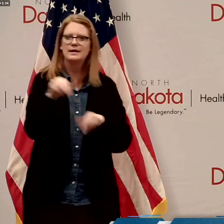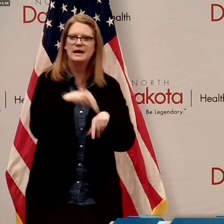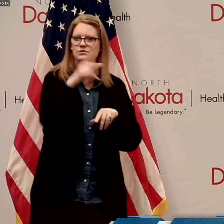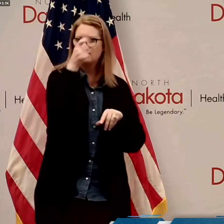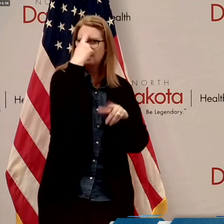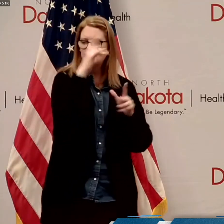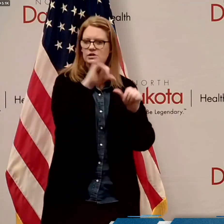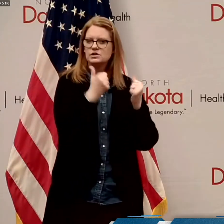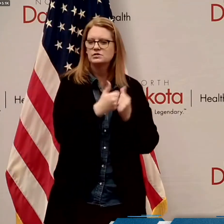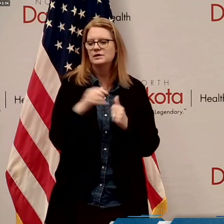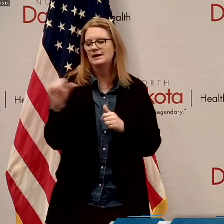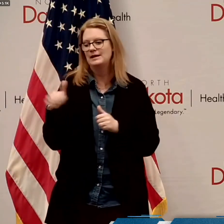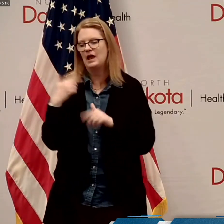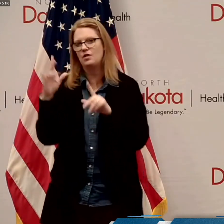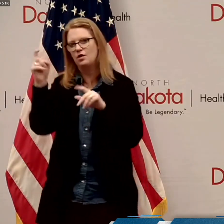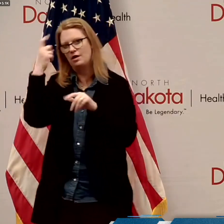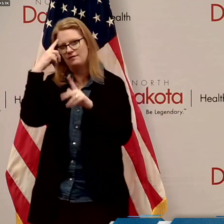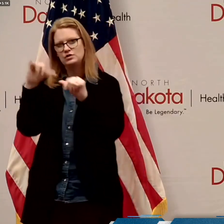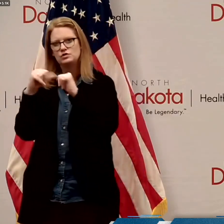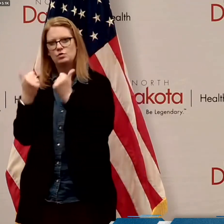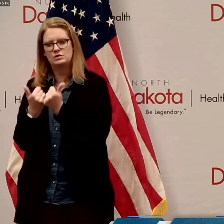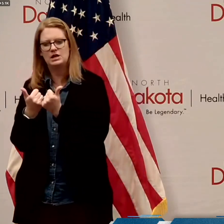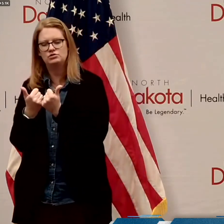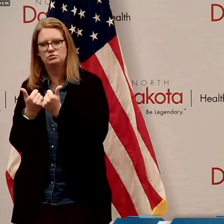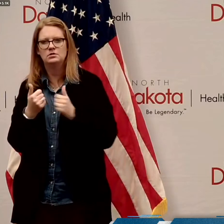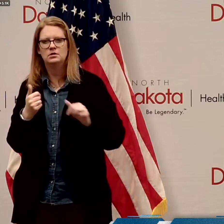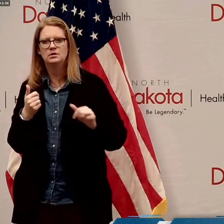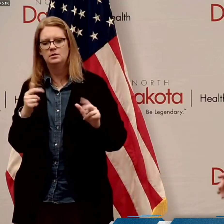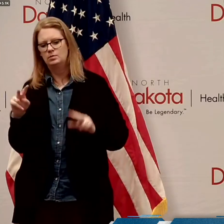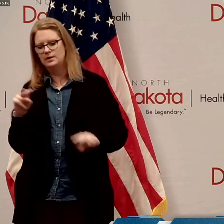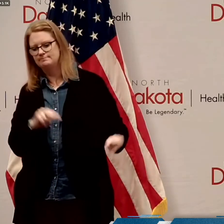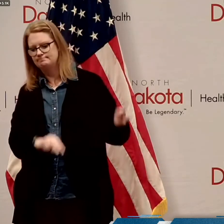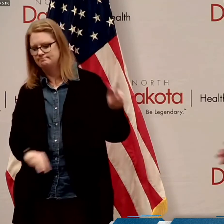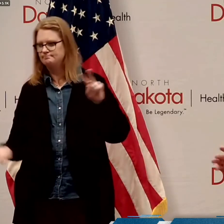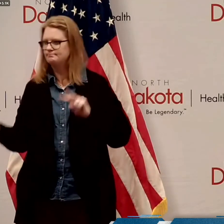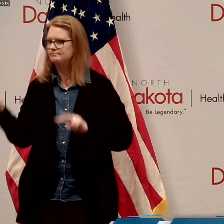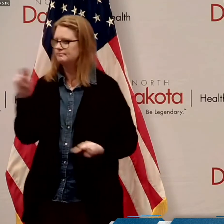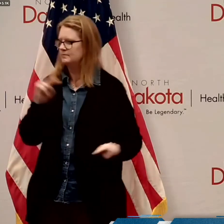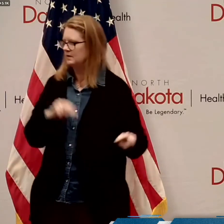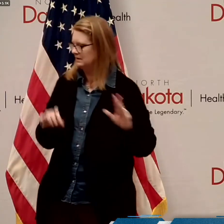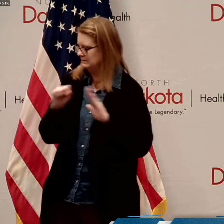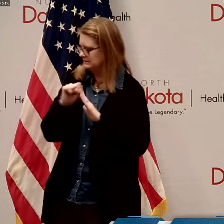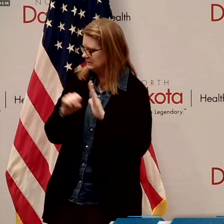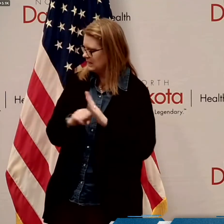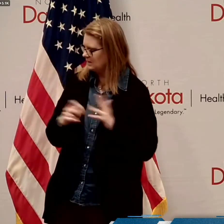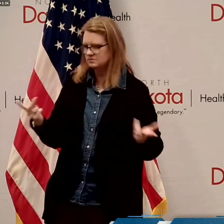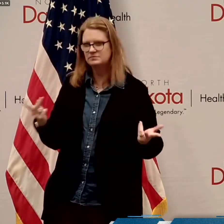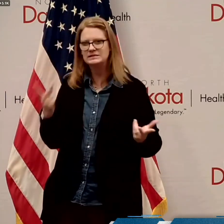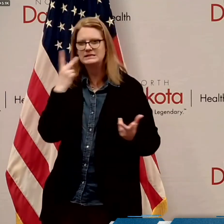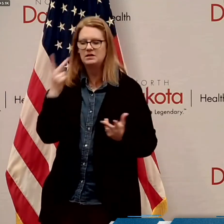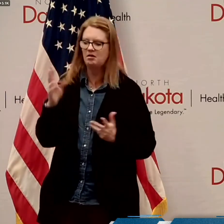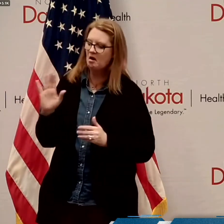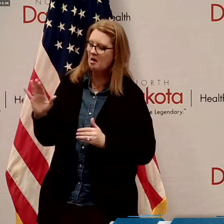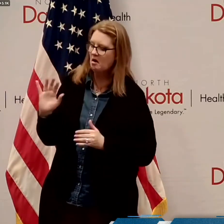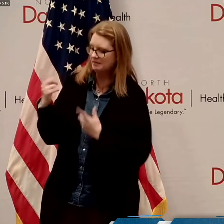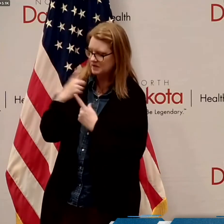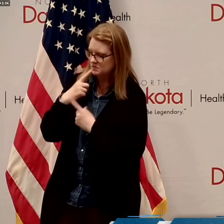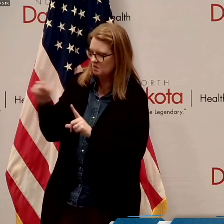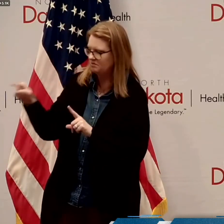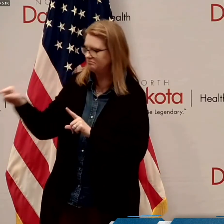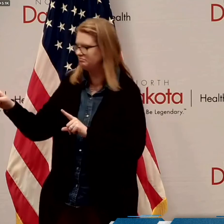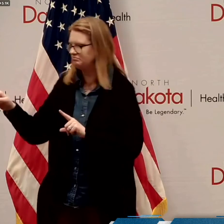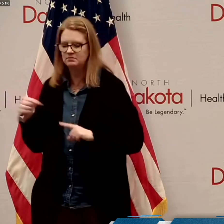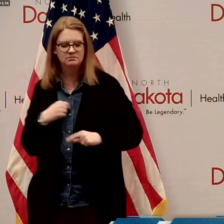other Governors Association, that we're looking at what all the other states are doing every day, trying to figure out where the best practices are. But in terms